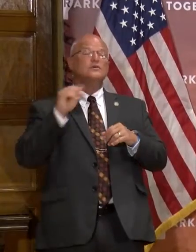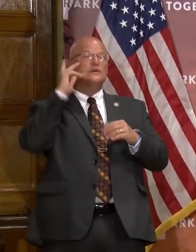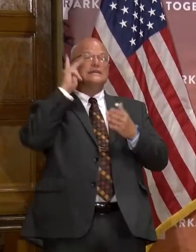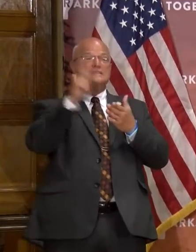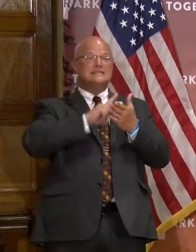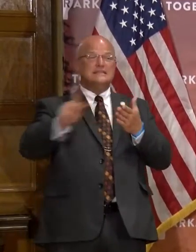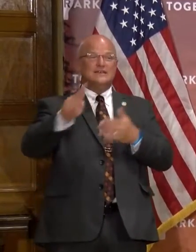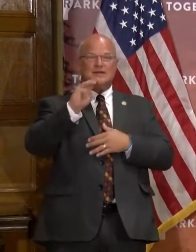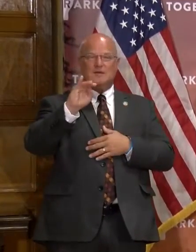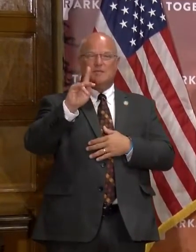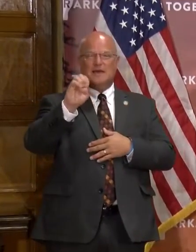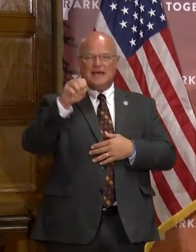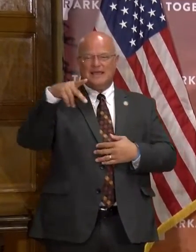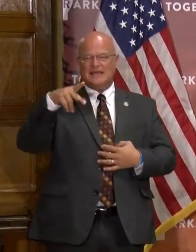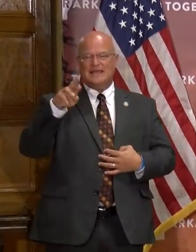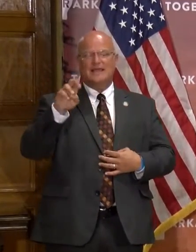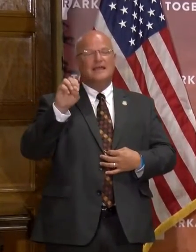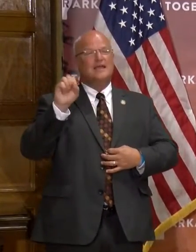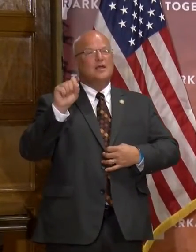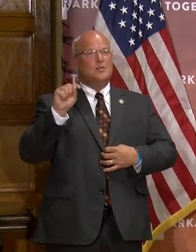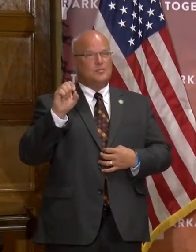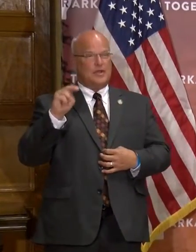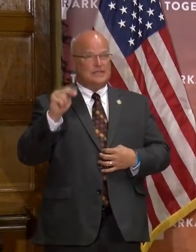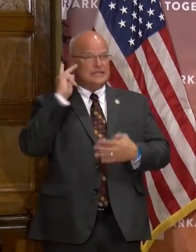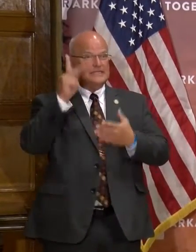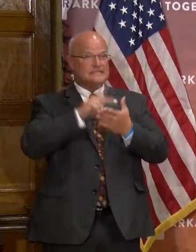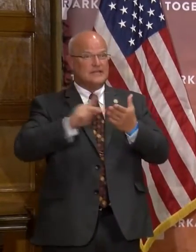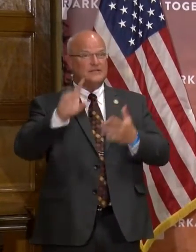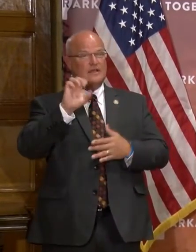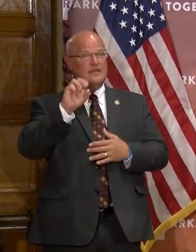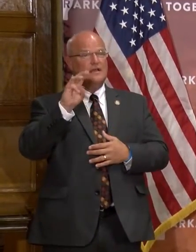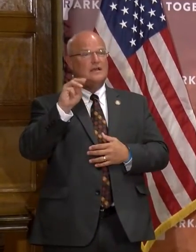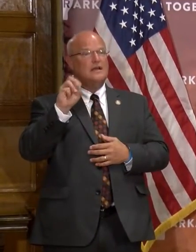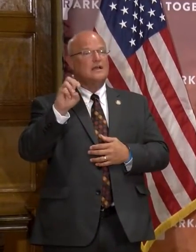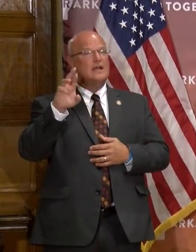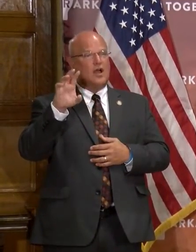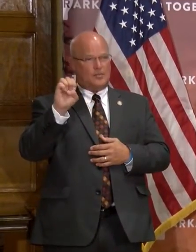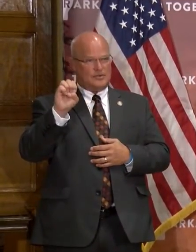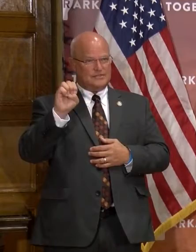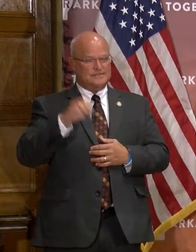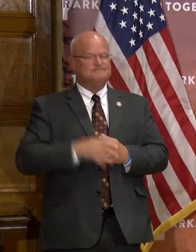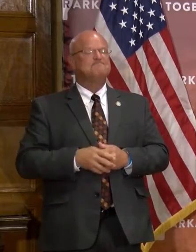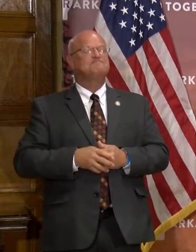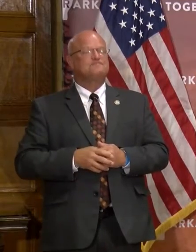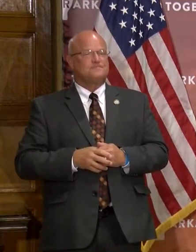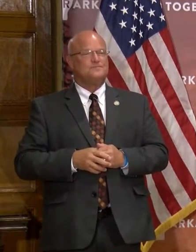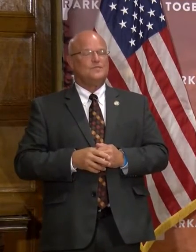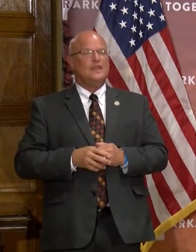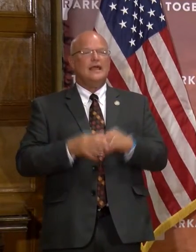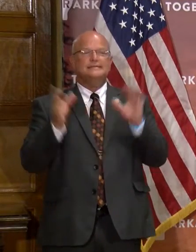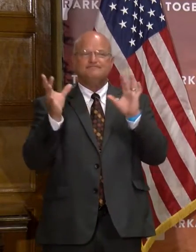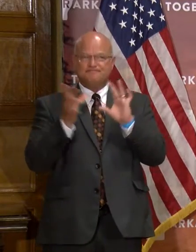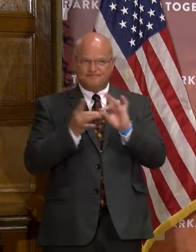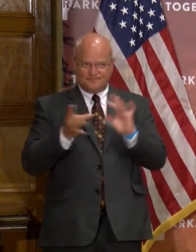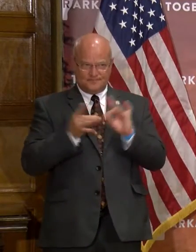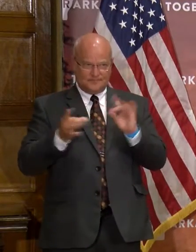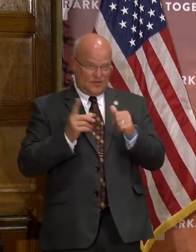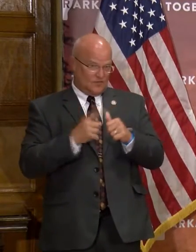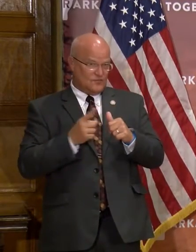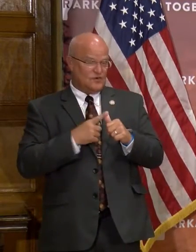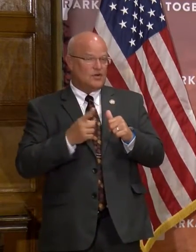Secretary Mike Preston, the Secretary of Commerce. Let me make a comment